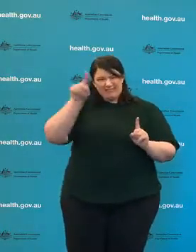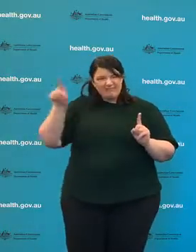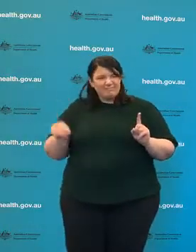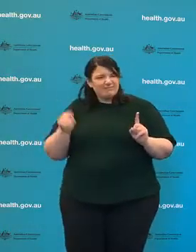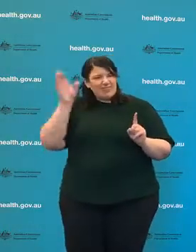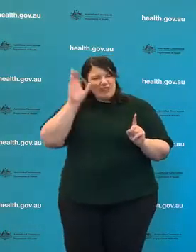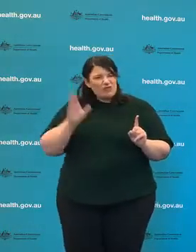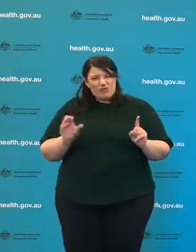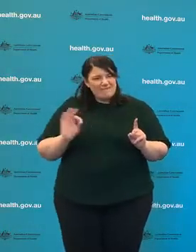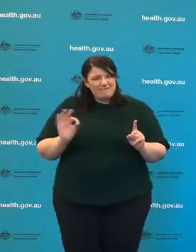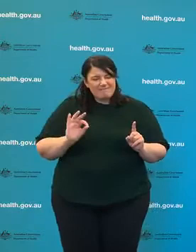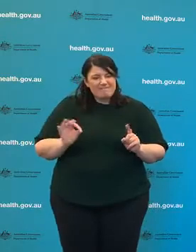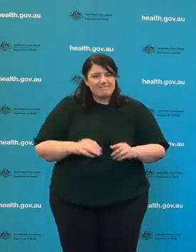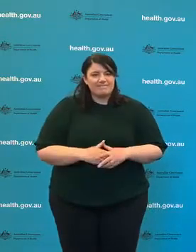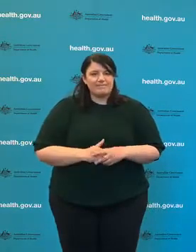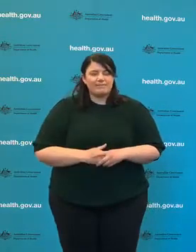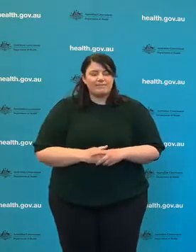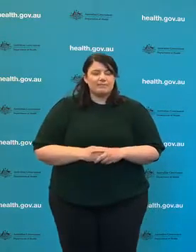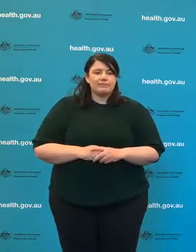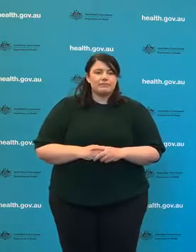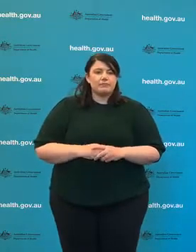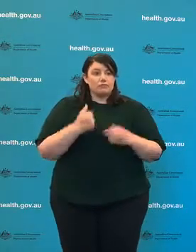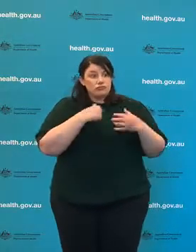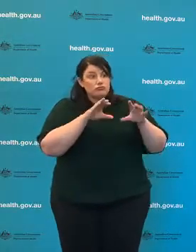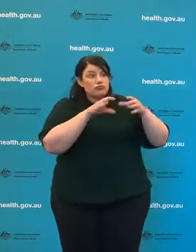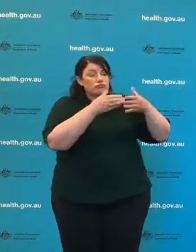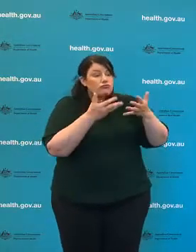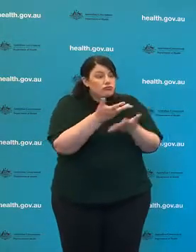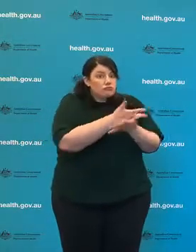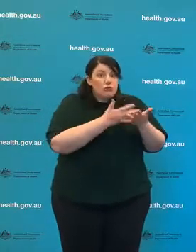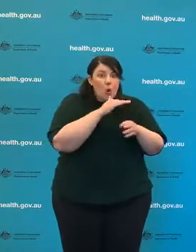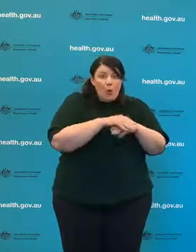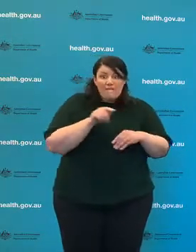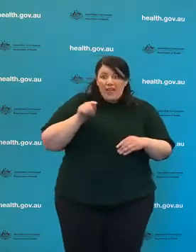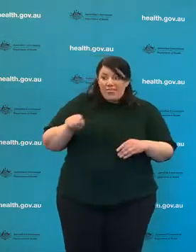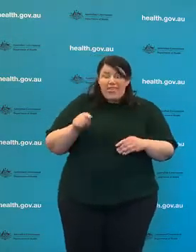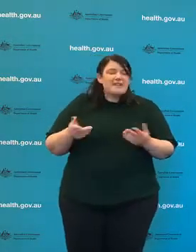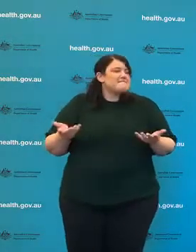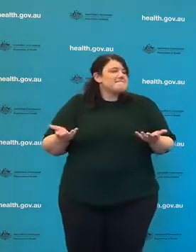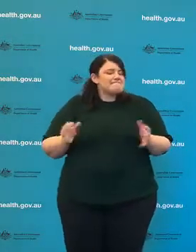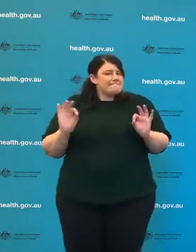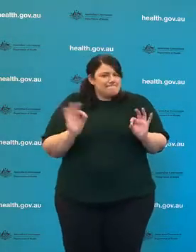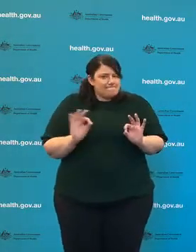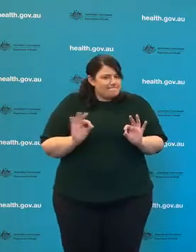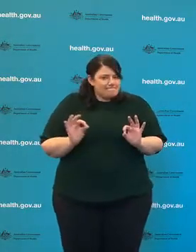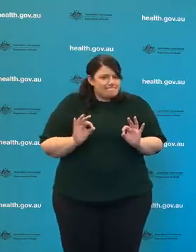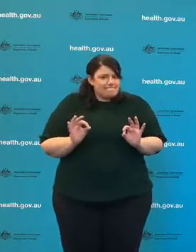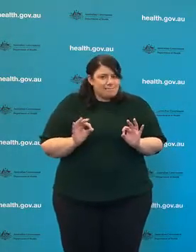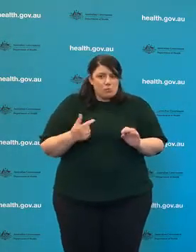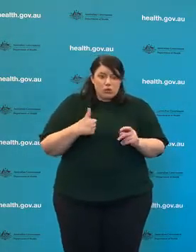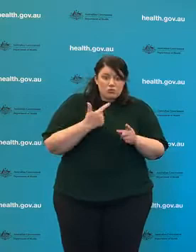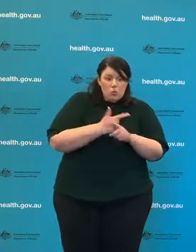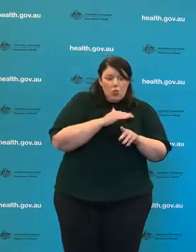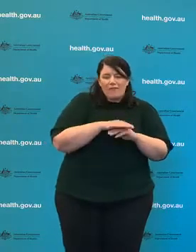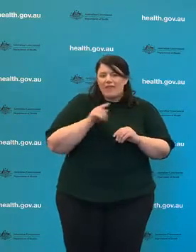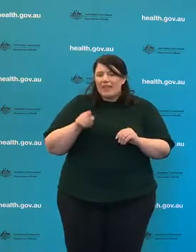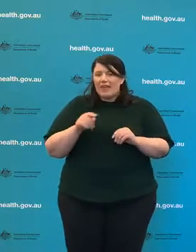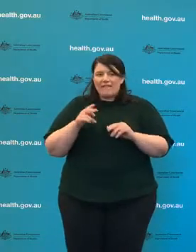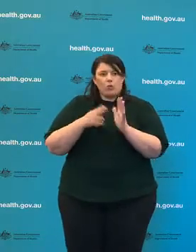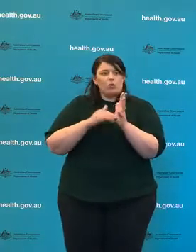the AHPPC is not taking a view at the moment on that particular jurisdictional issue which applies to New South